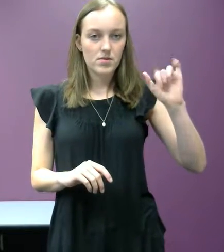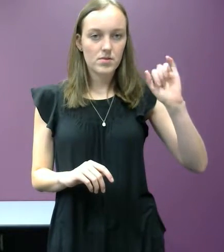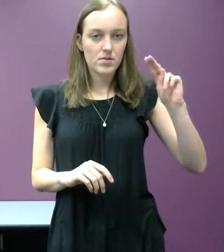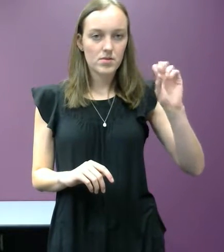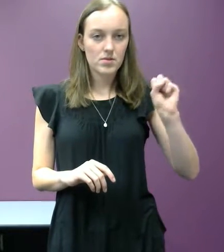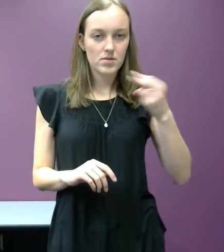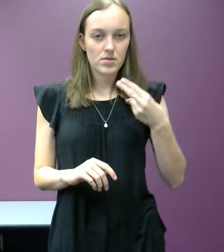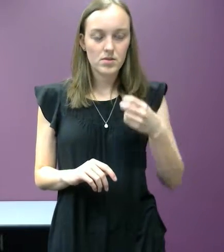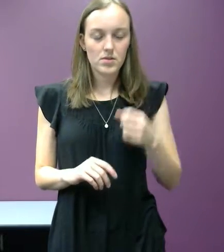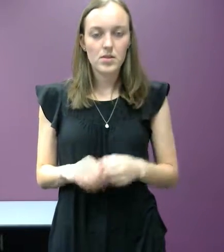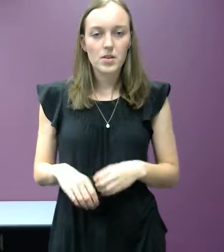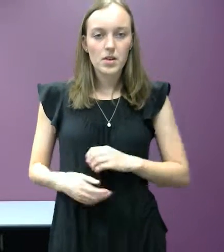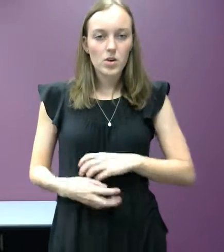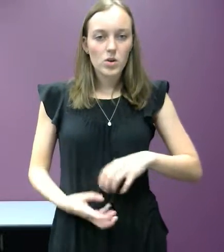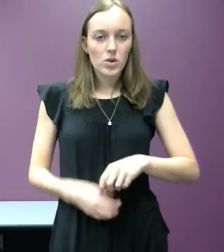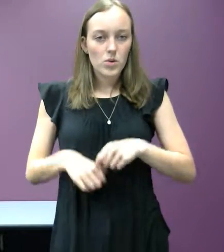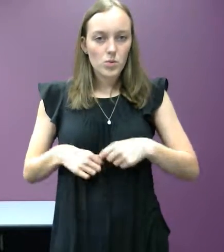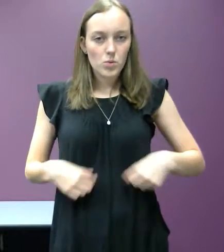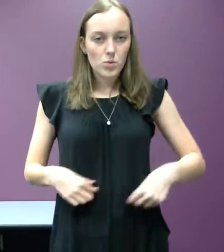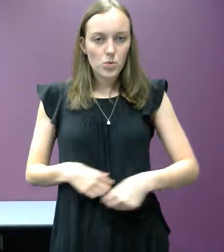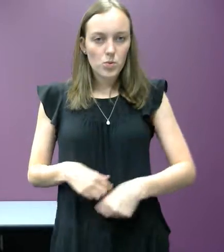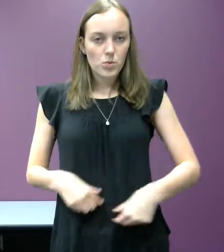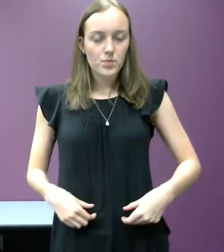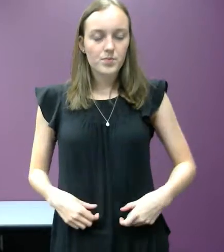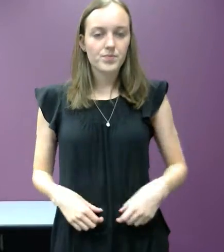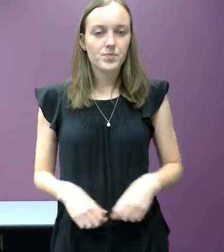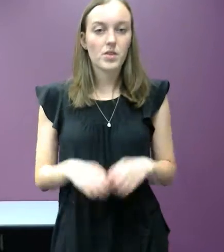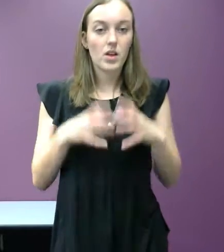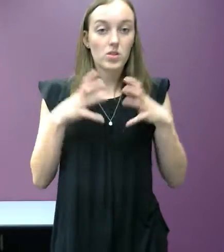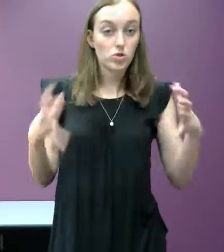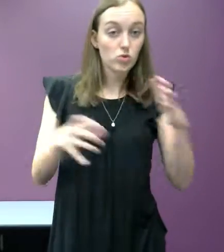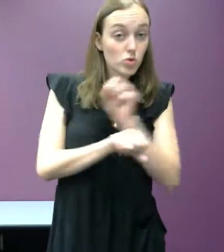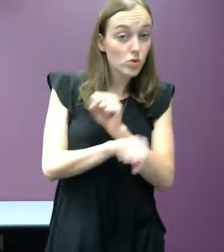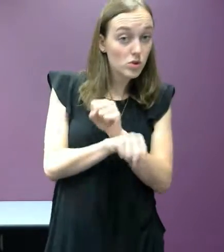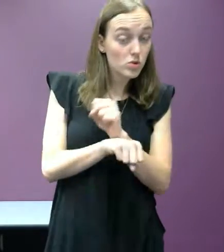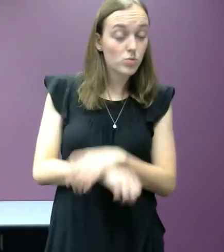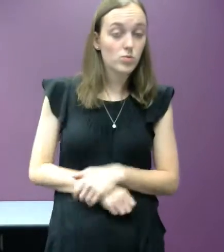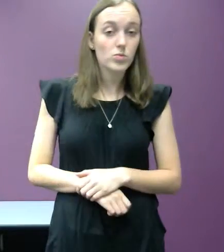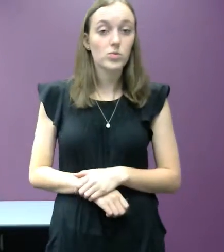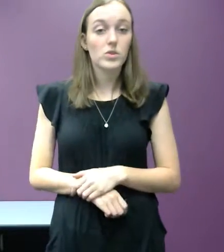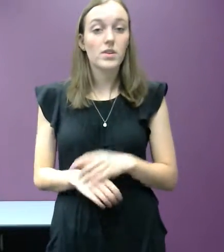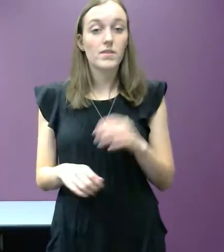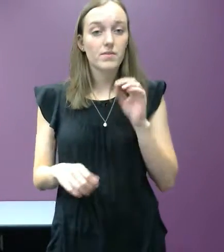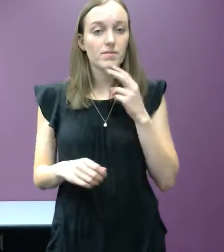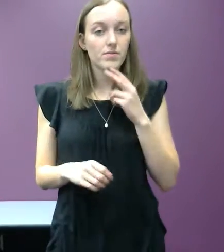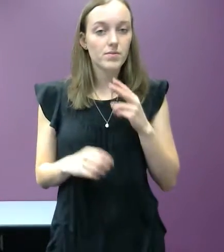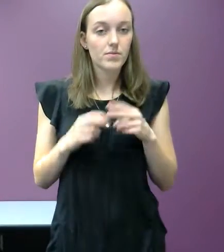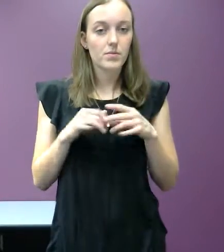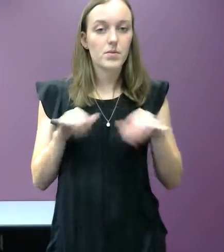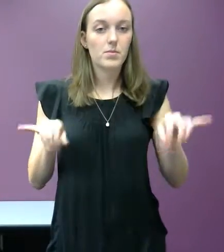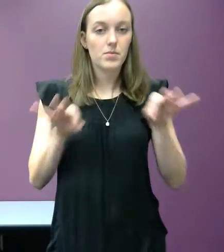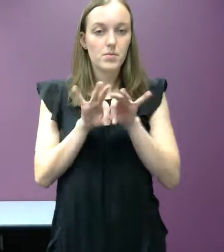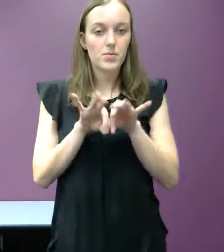small intestines, do the most work of any other part of your organs in the digestive system. And in